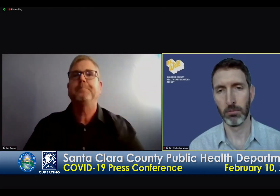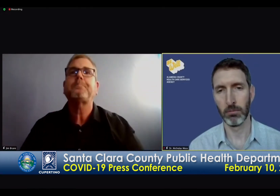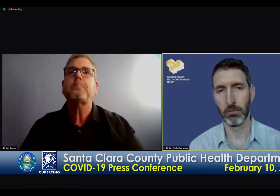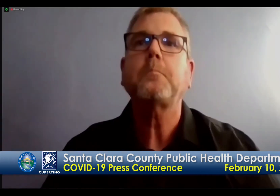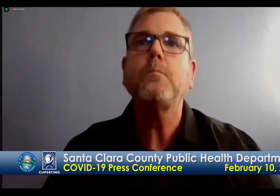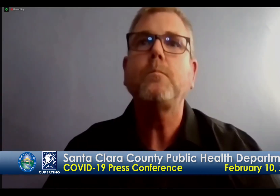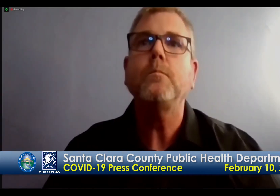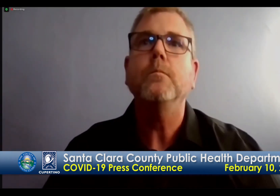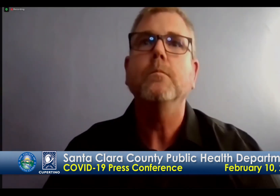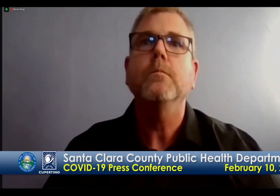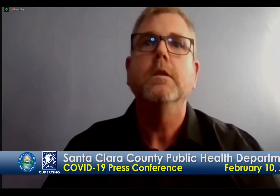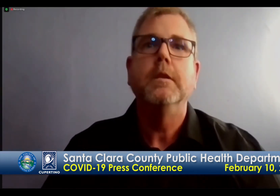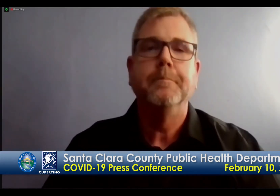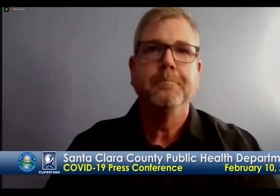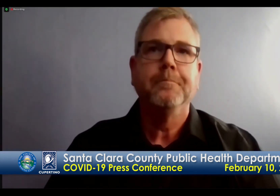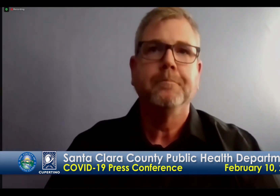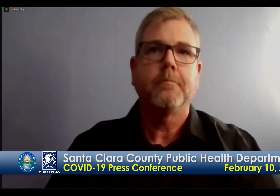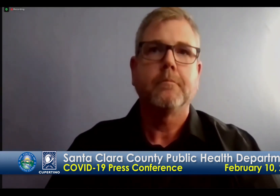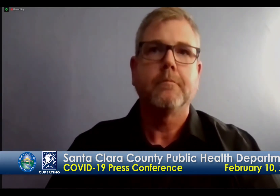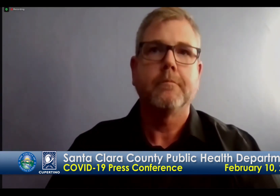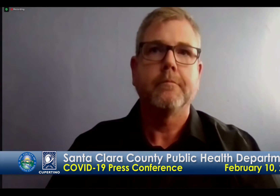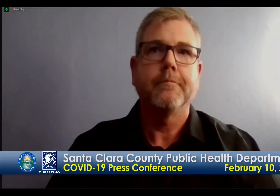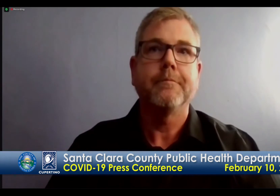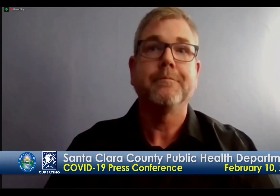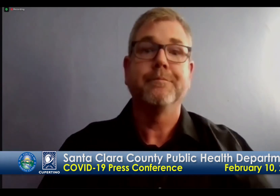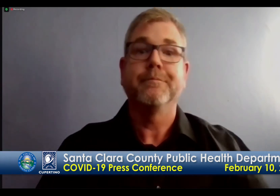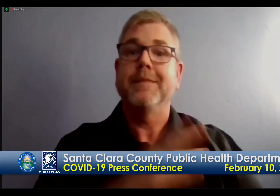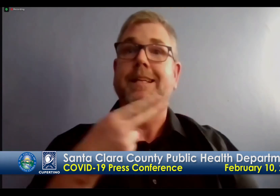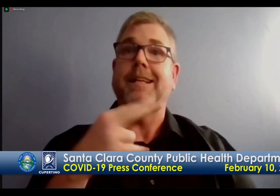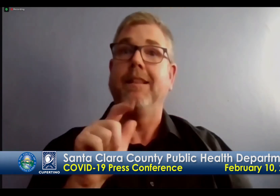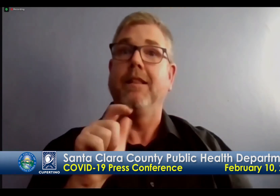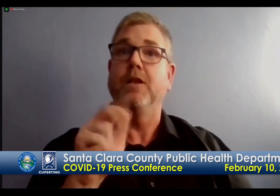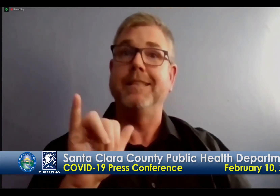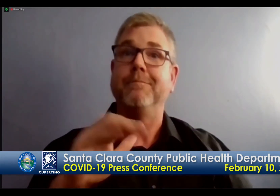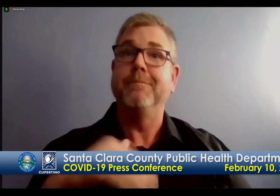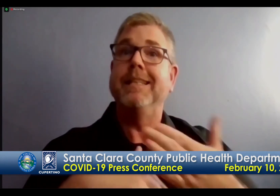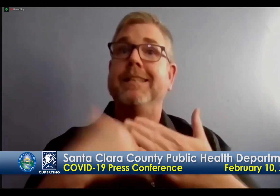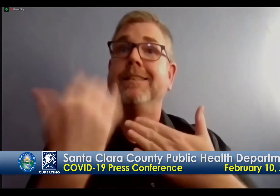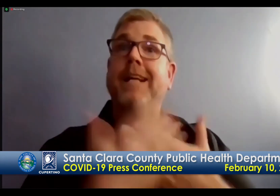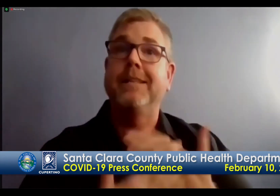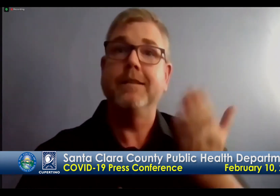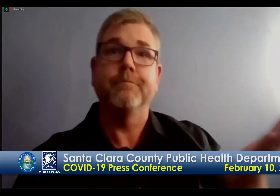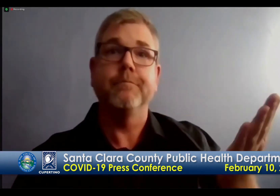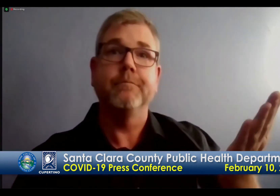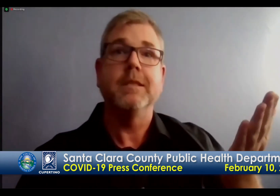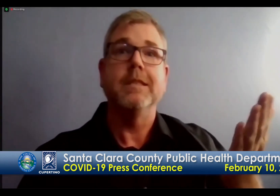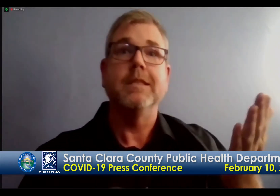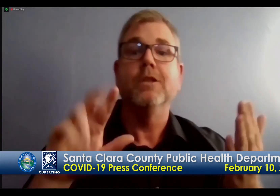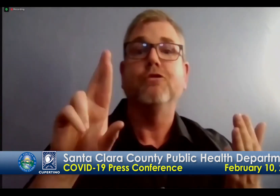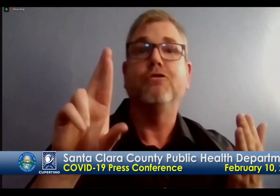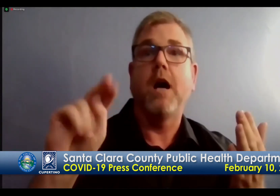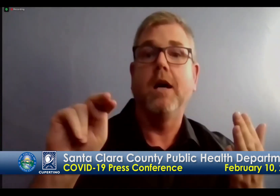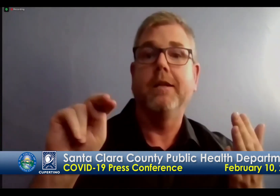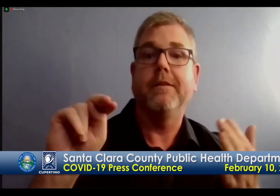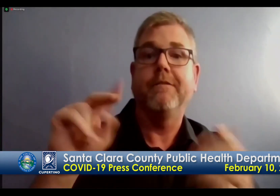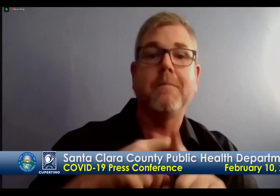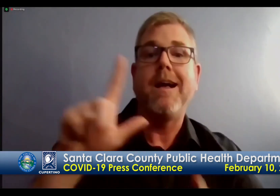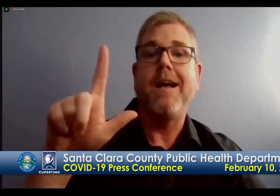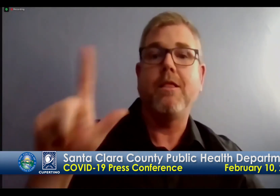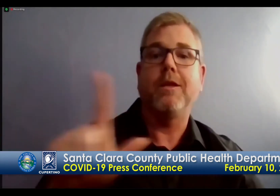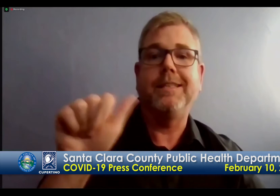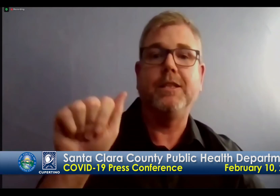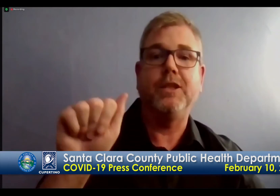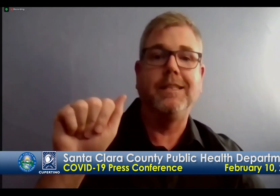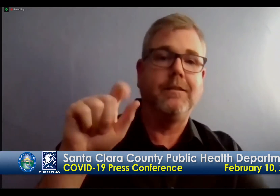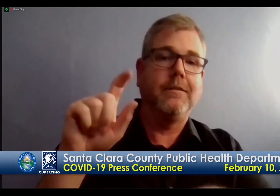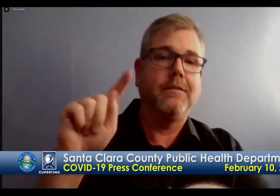Thank you. And our next question will come from Ron Lin with the LA Times. I am sending you an unmute request. Hey,